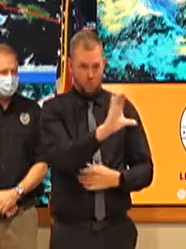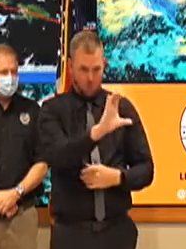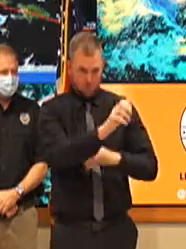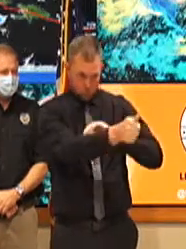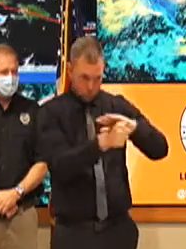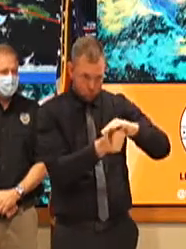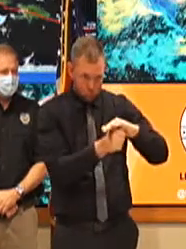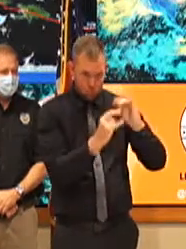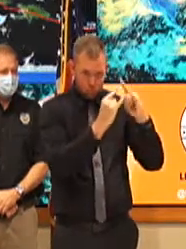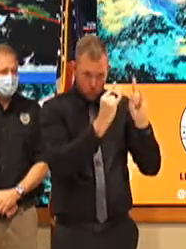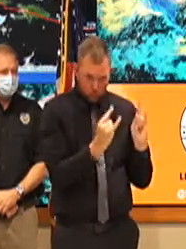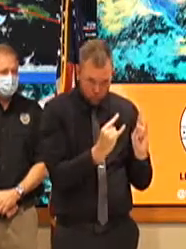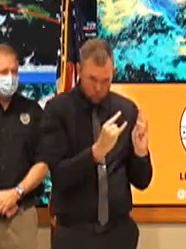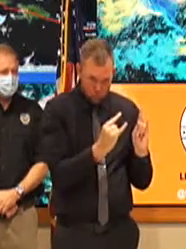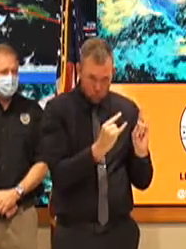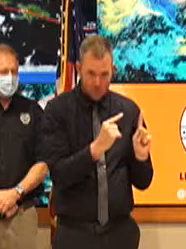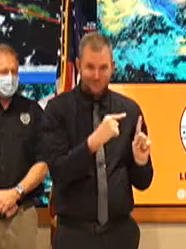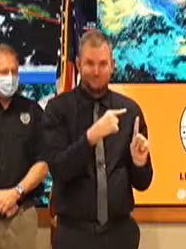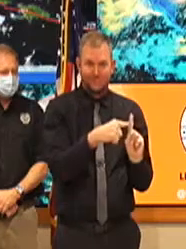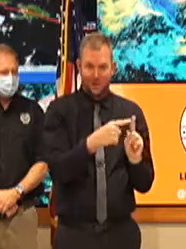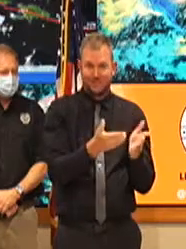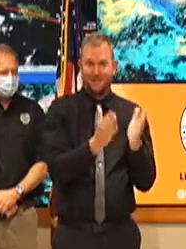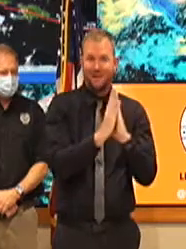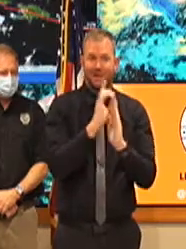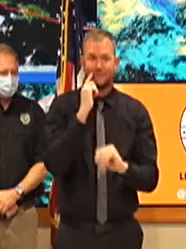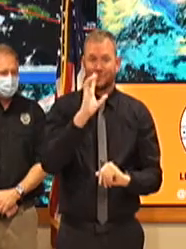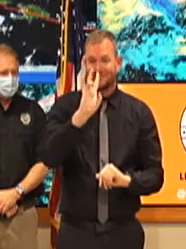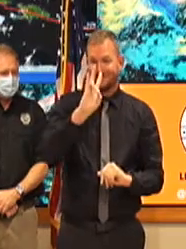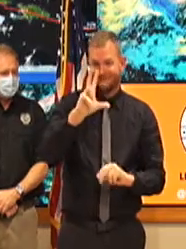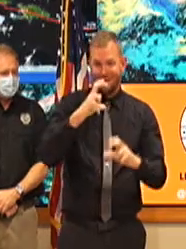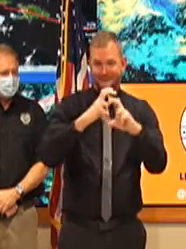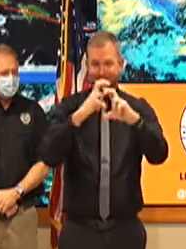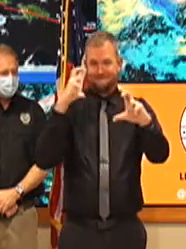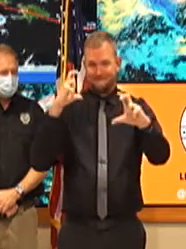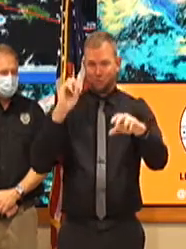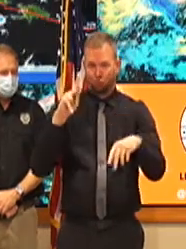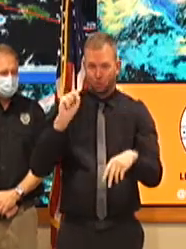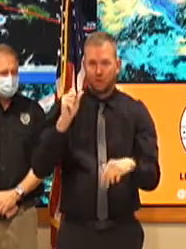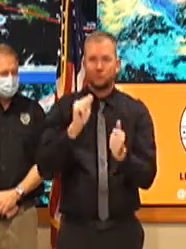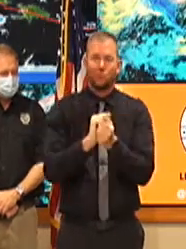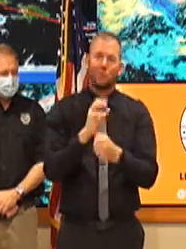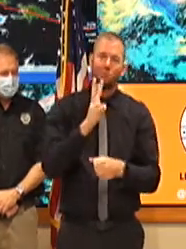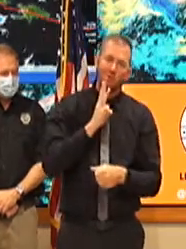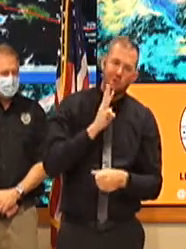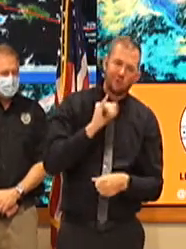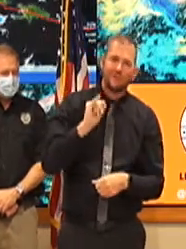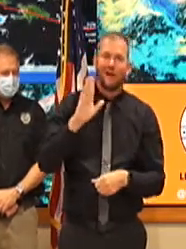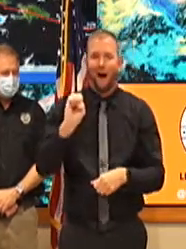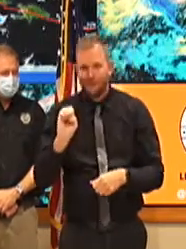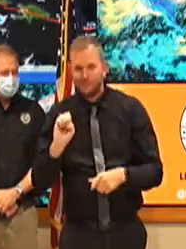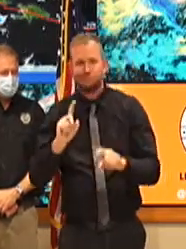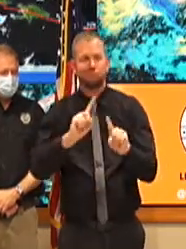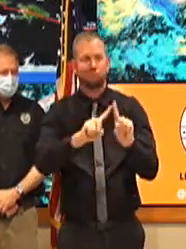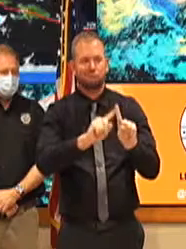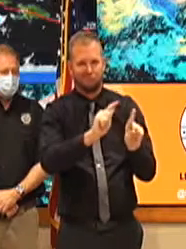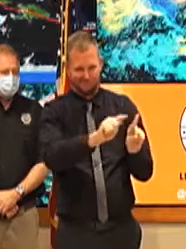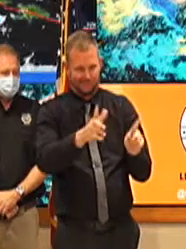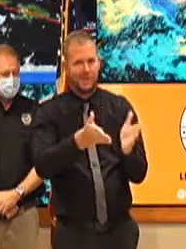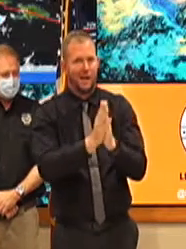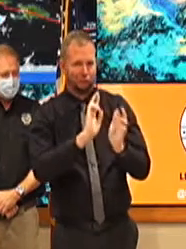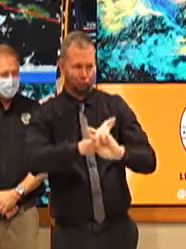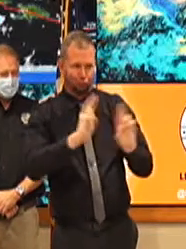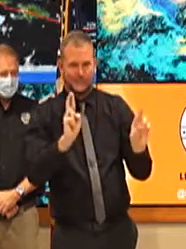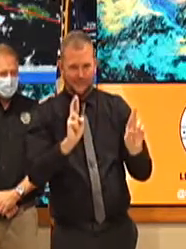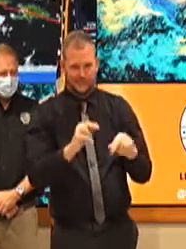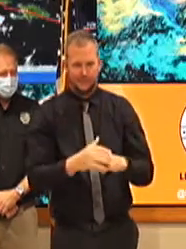water, ice, MREs from the state to stage here in Harris County, and all our partners and jurisdictions are in communications.